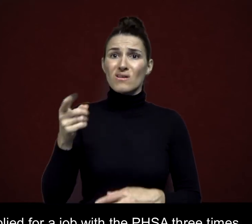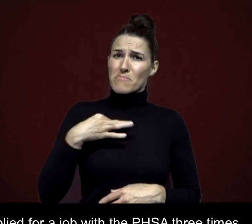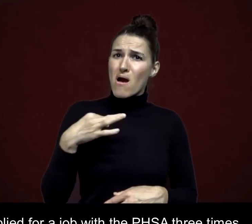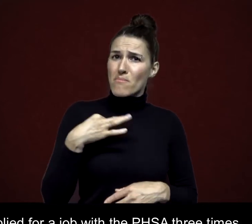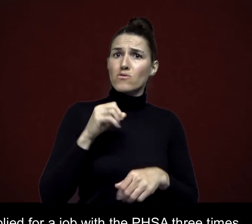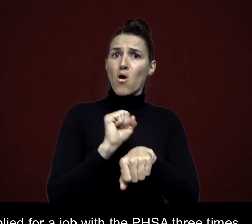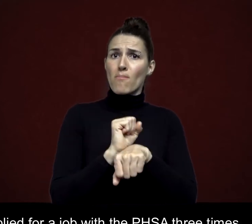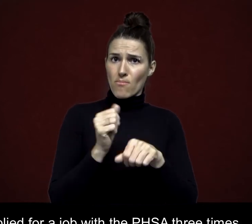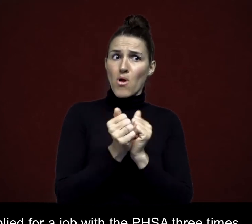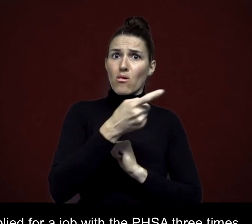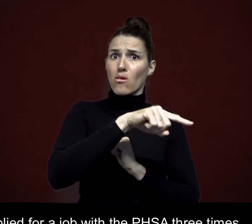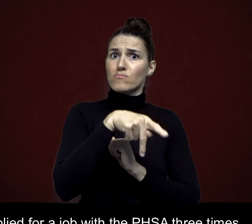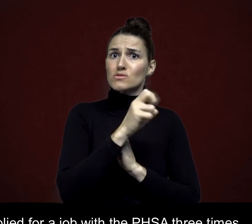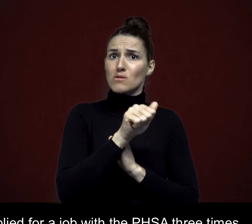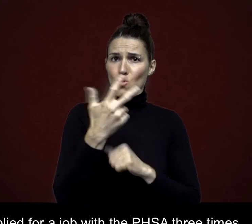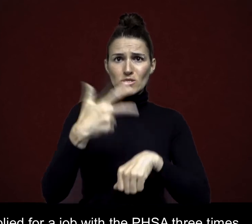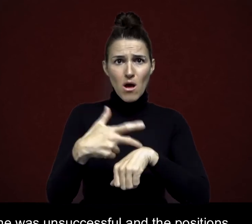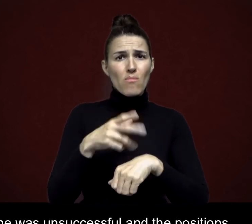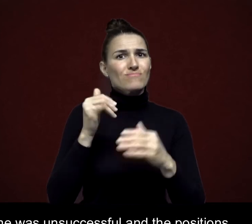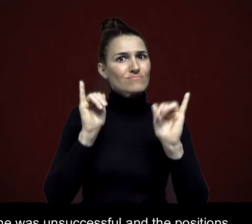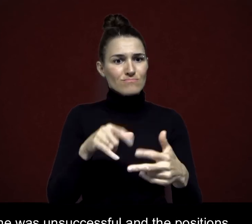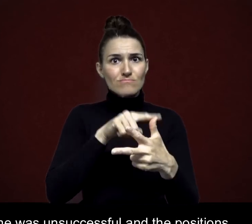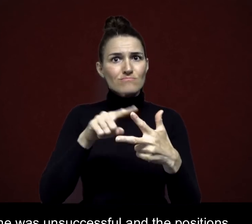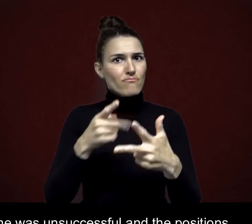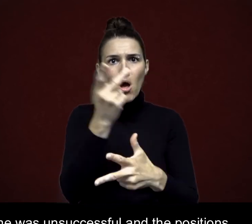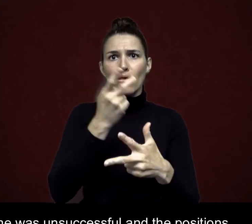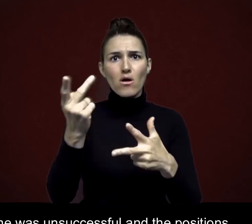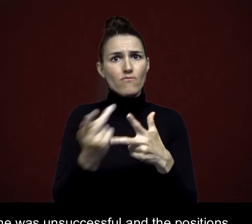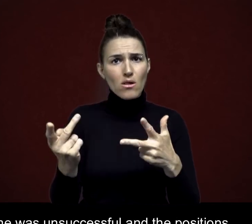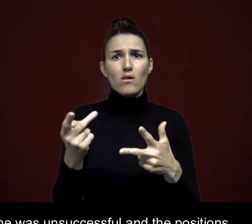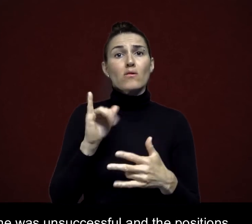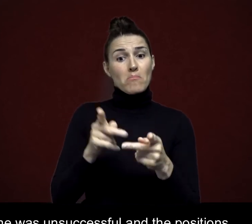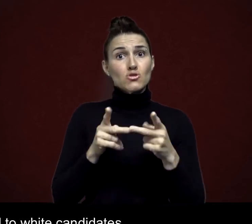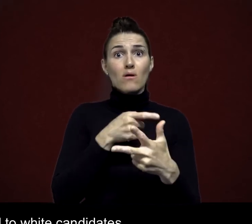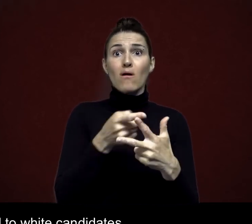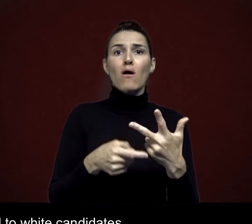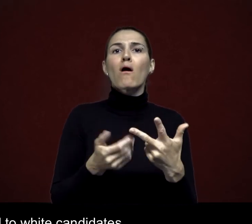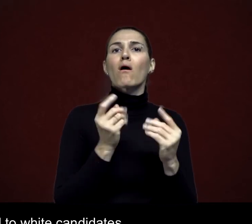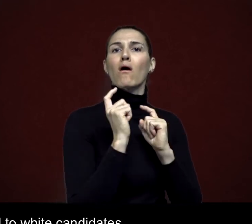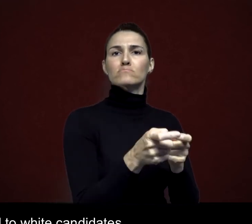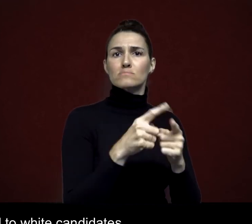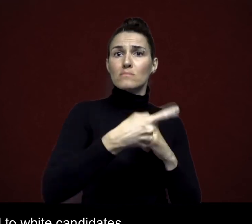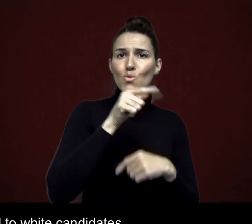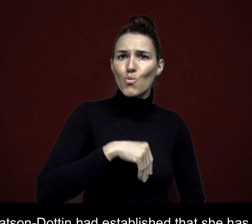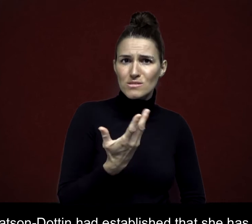with the PHSA 3 times, and each time was unsuccessful and the positions were offered to white candidates. While